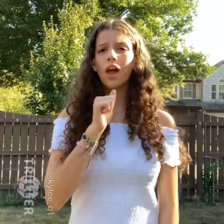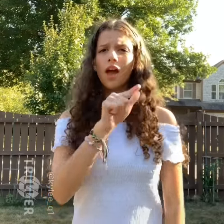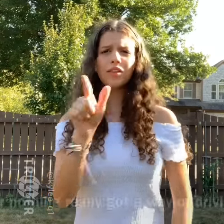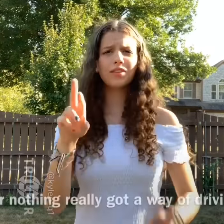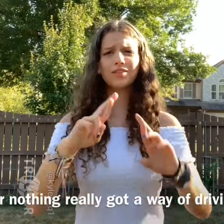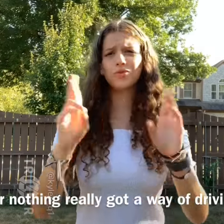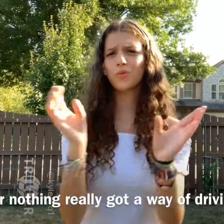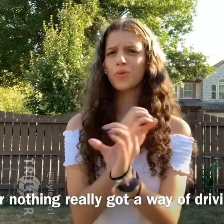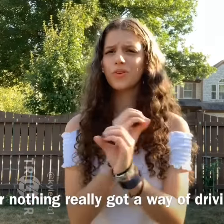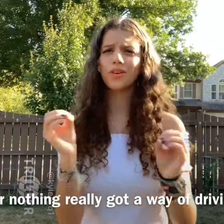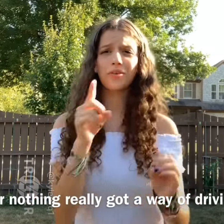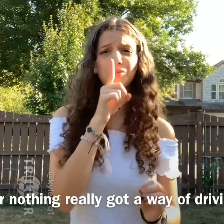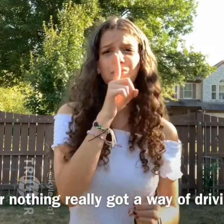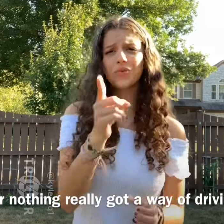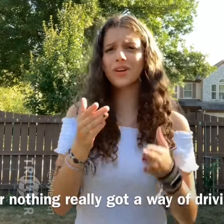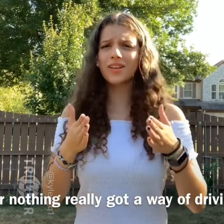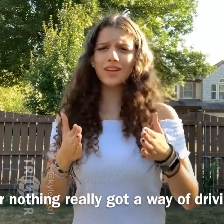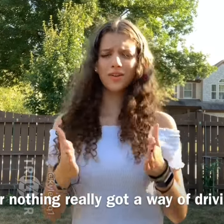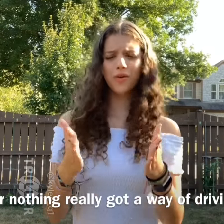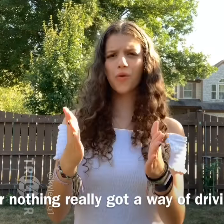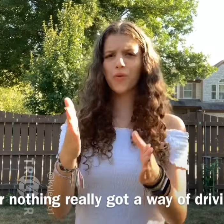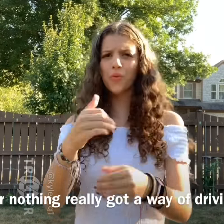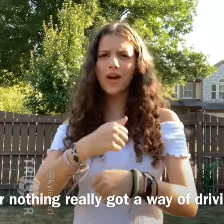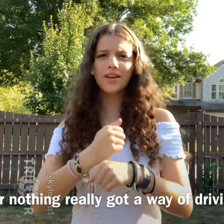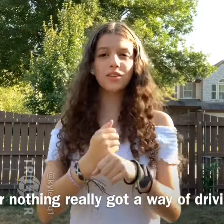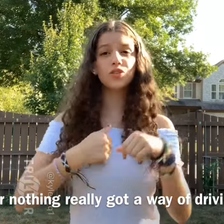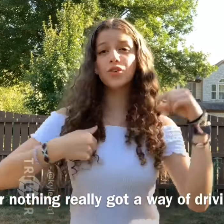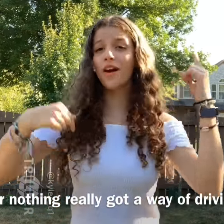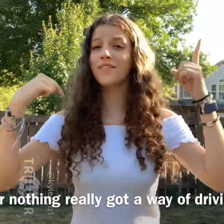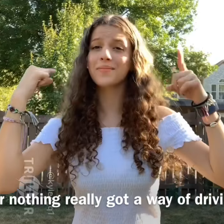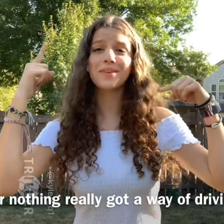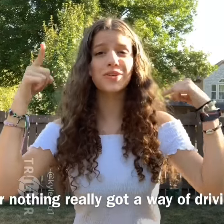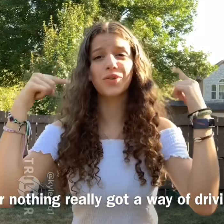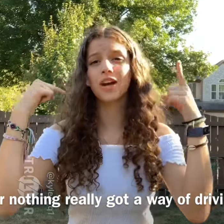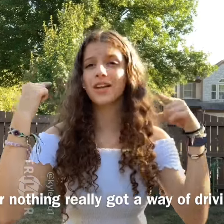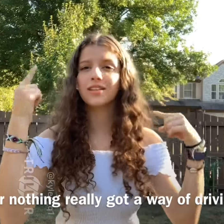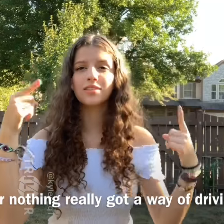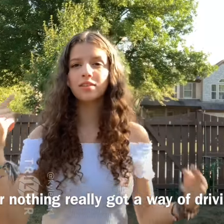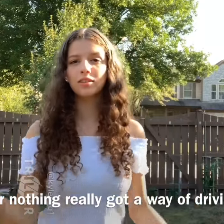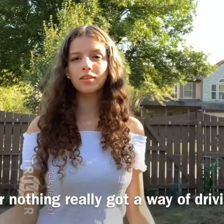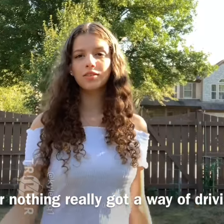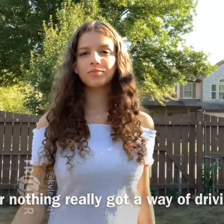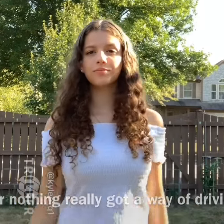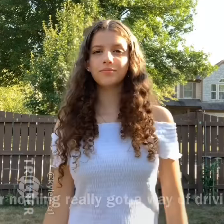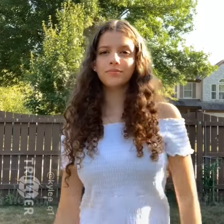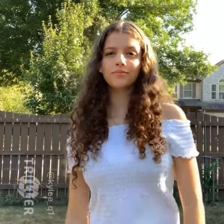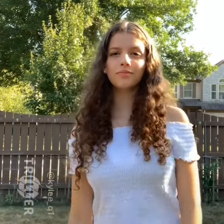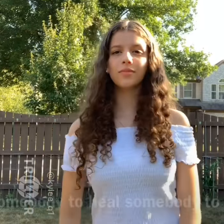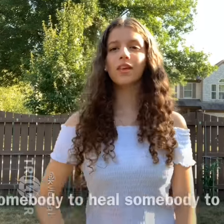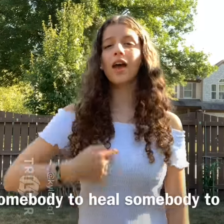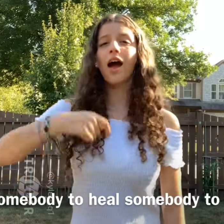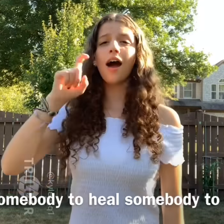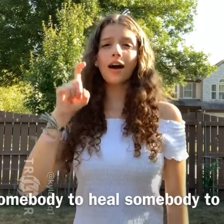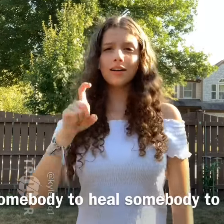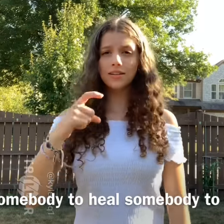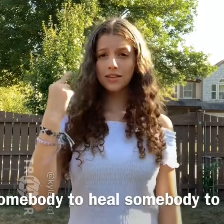This all or nothing really go to where you're driving me crazy I need